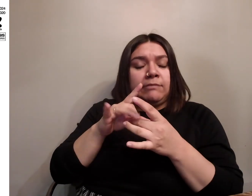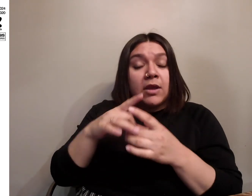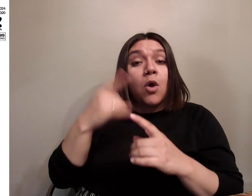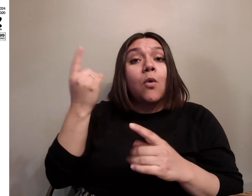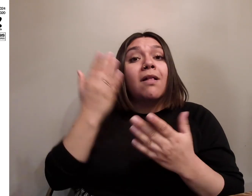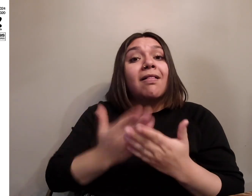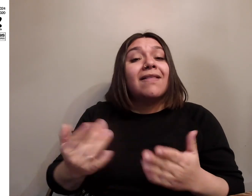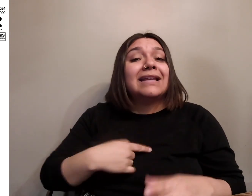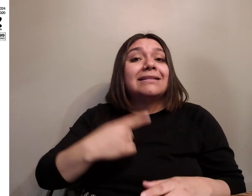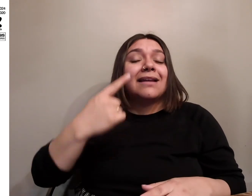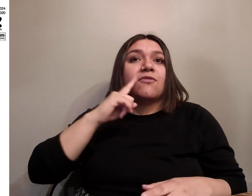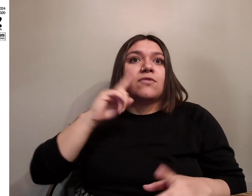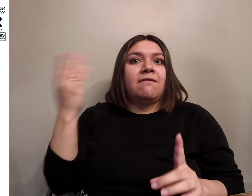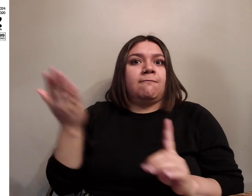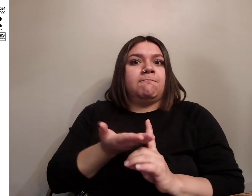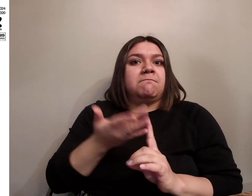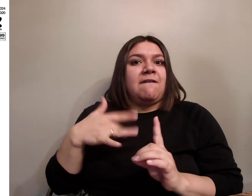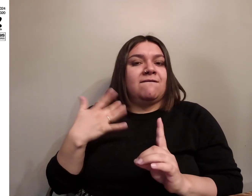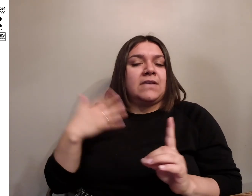the